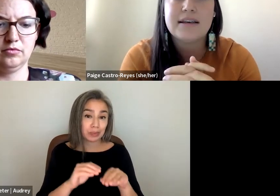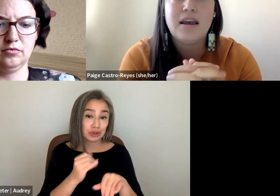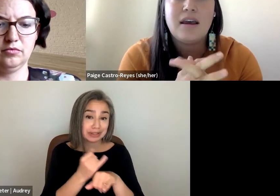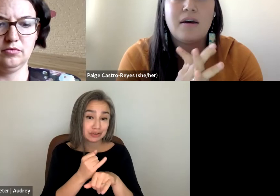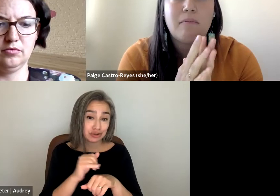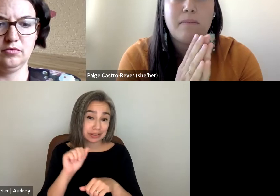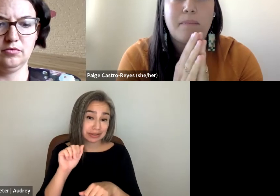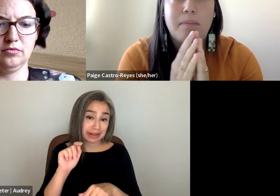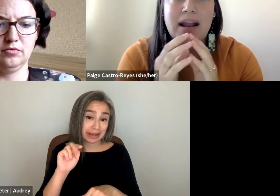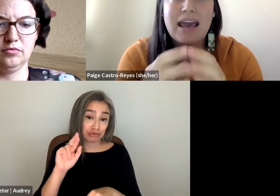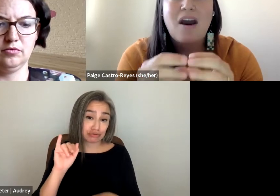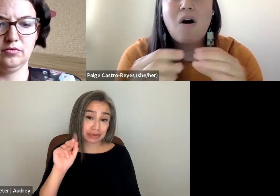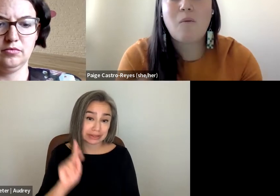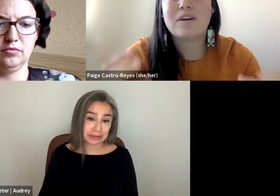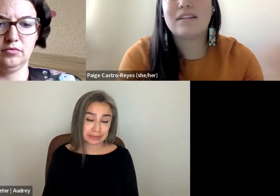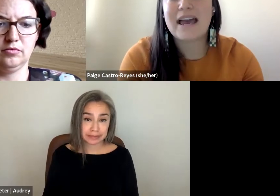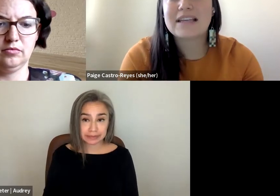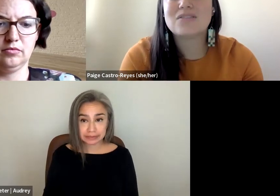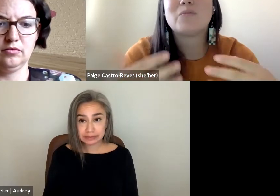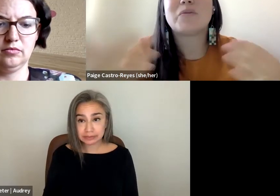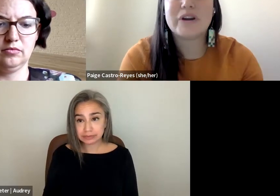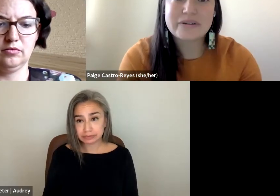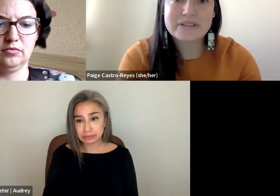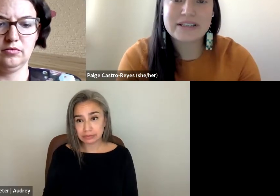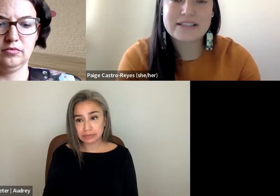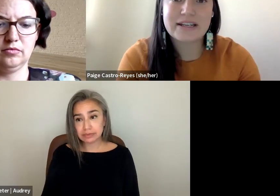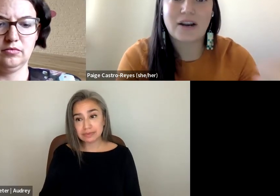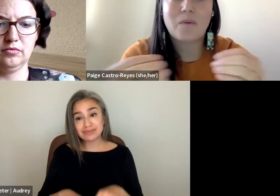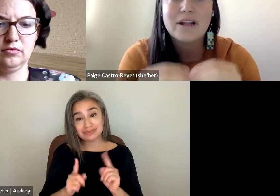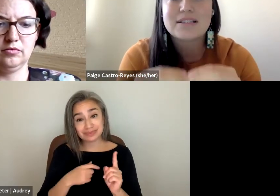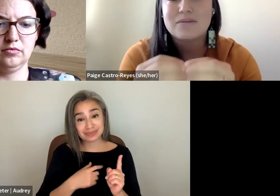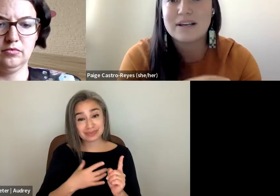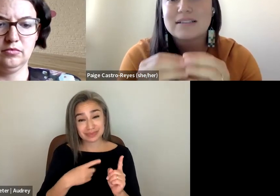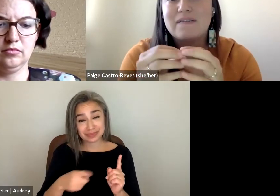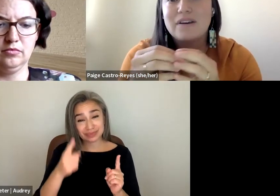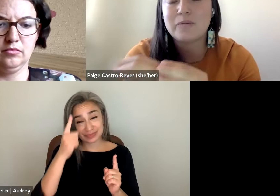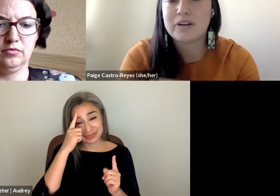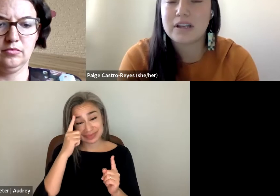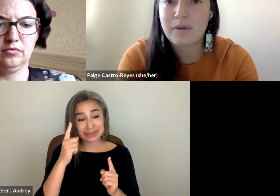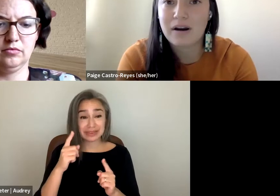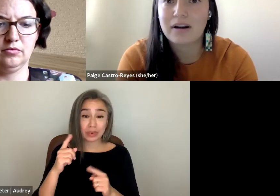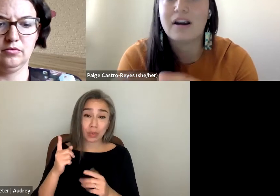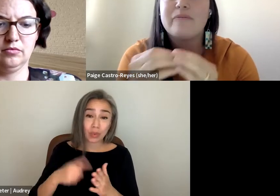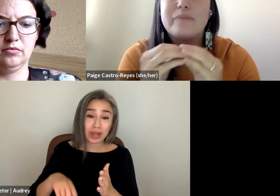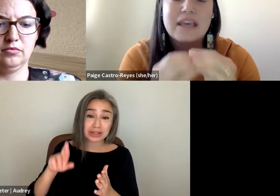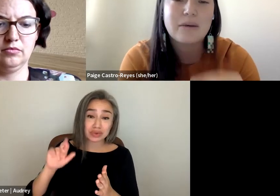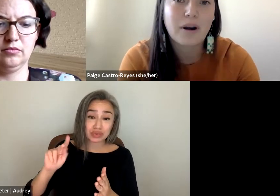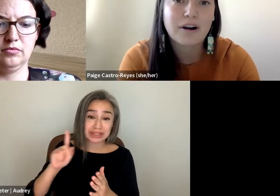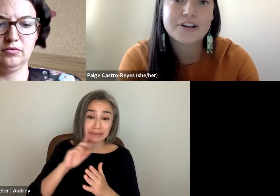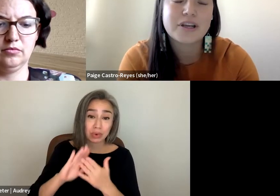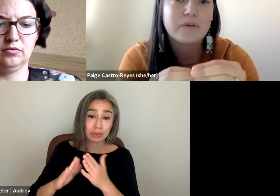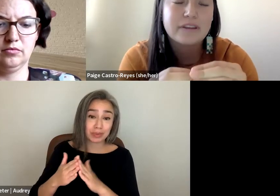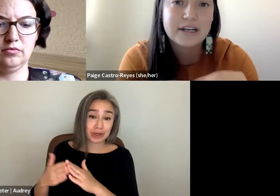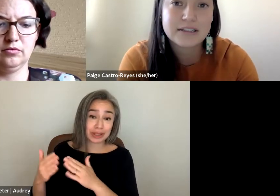risk. But I would like to implore you to consider, what is the risk of the community partner, of being